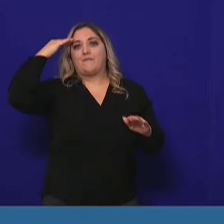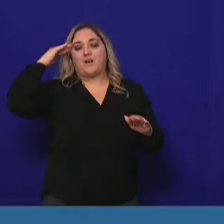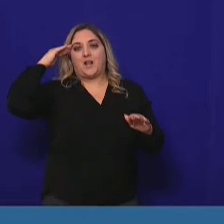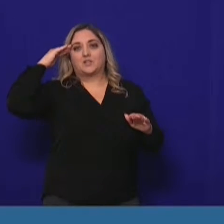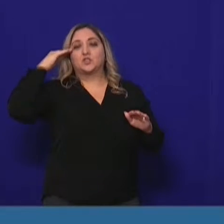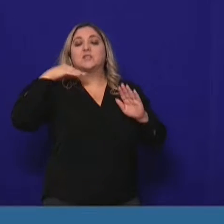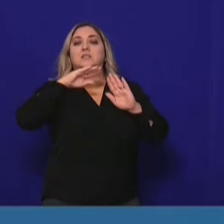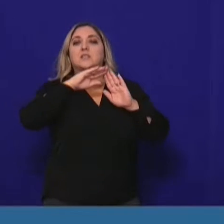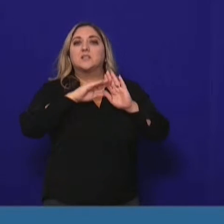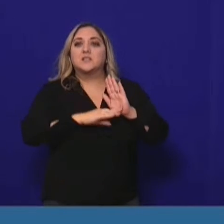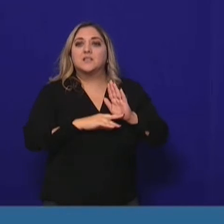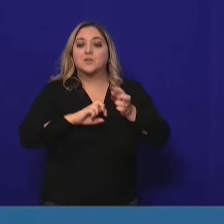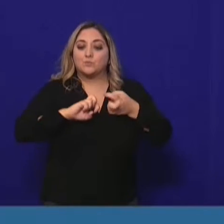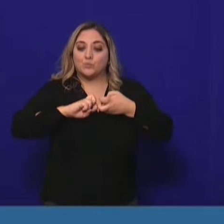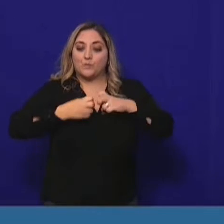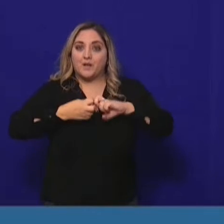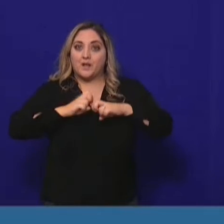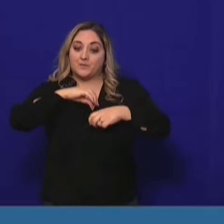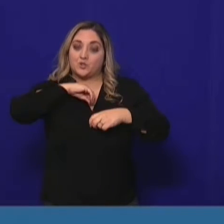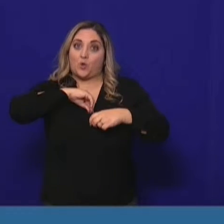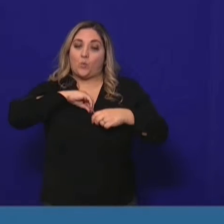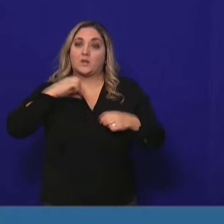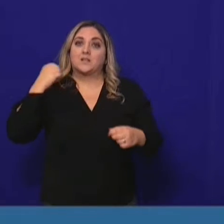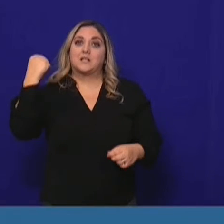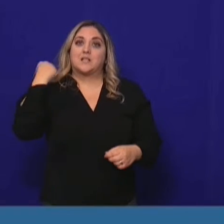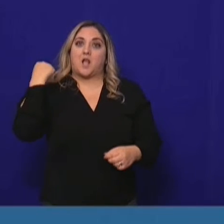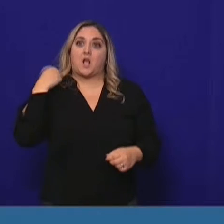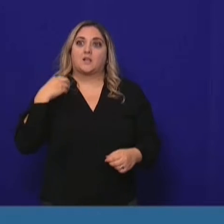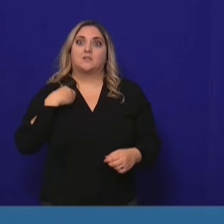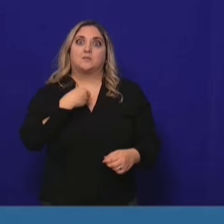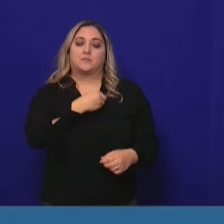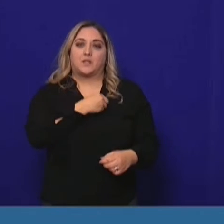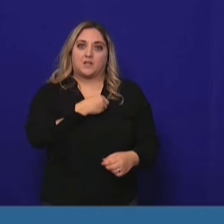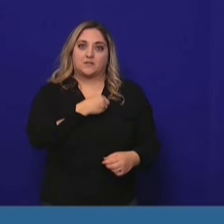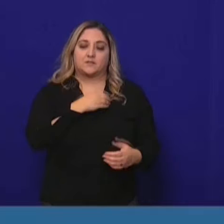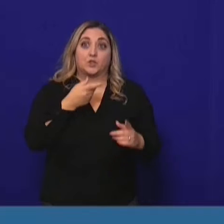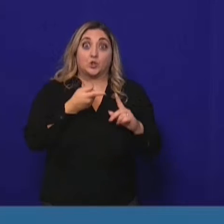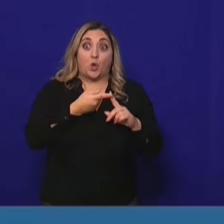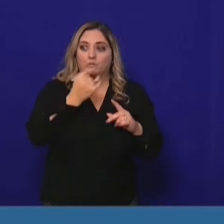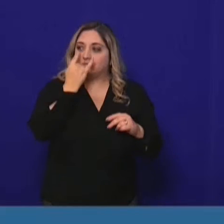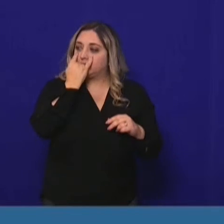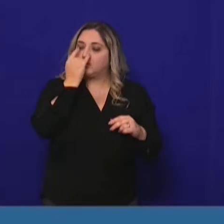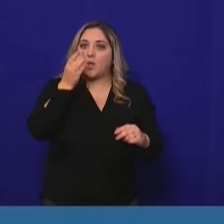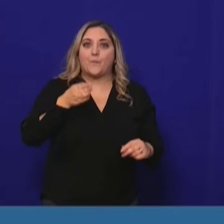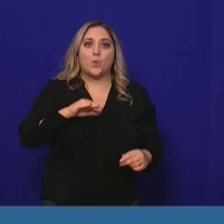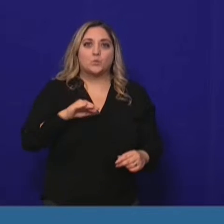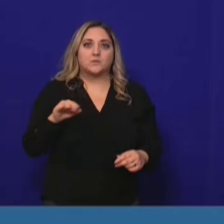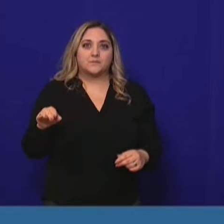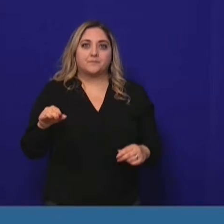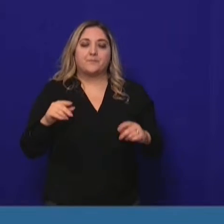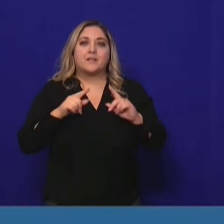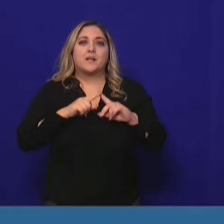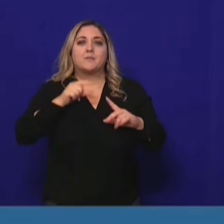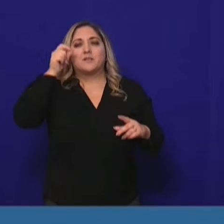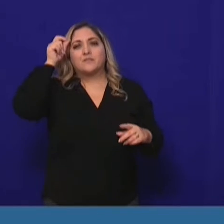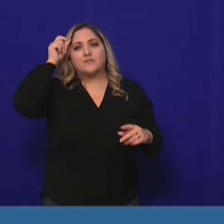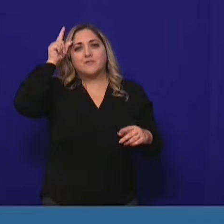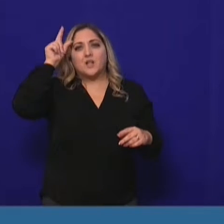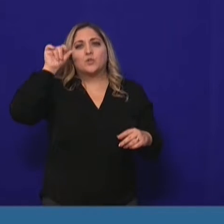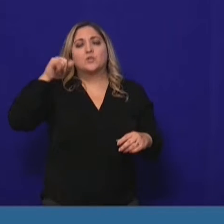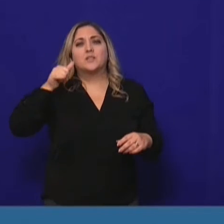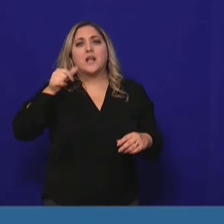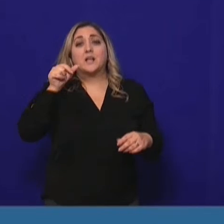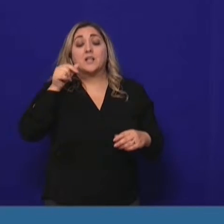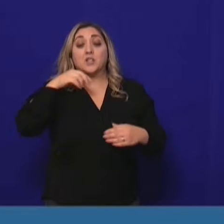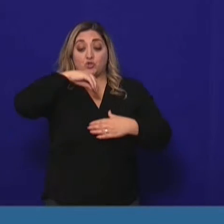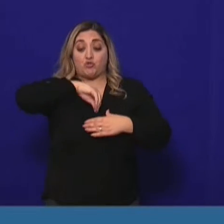ikollu komplikazzjonijiet u anke li propju jista' jispiċċa l-isptar jew inkella jista' jmut ukoll. Rridu niftakru li sakemm inti